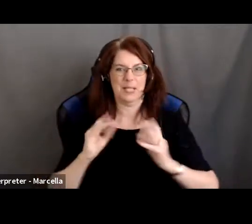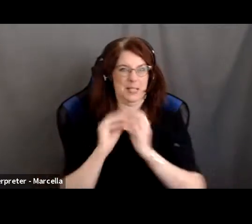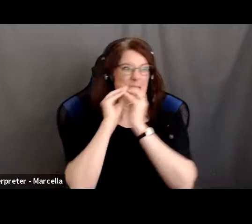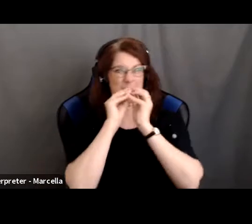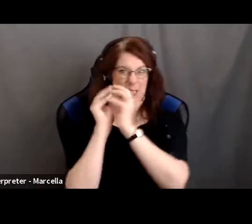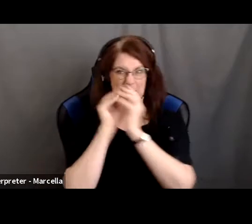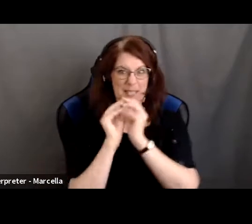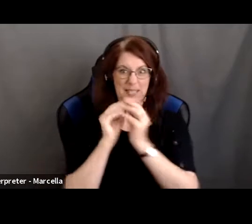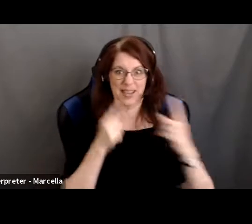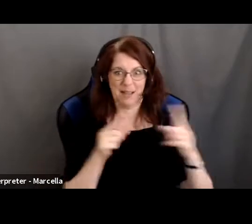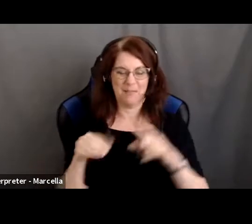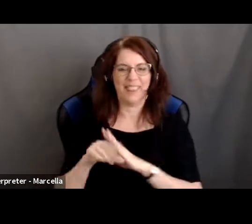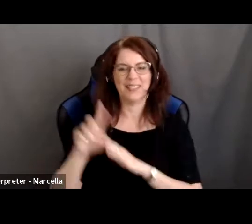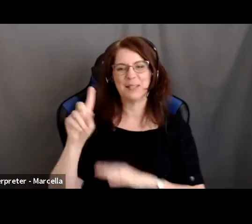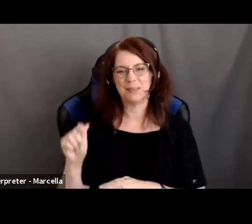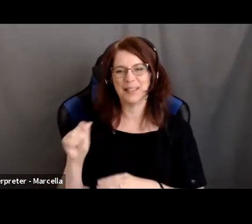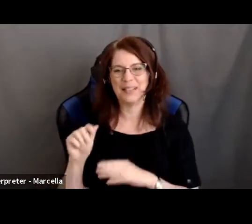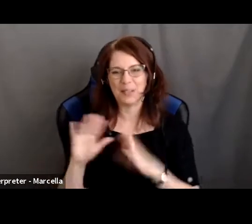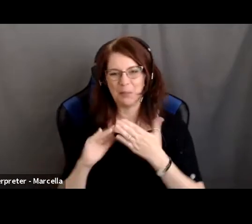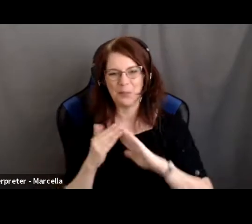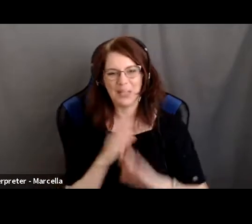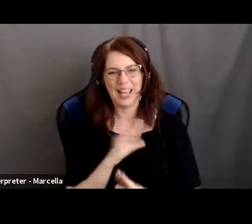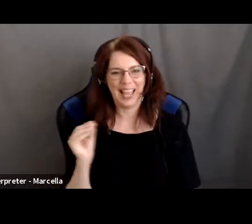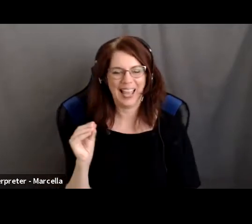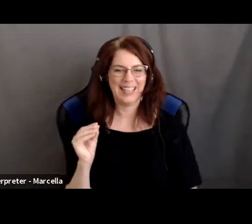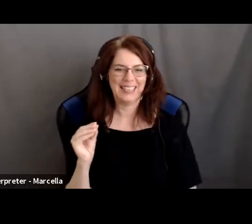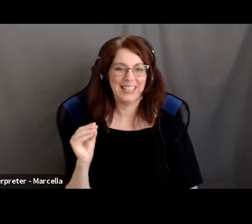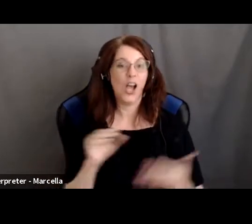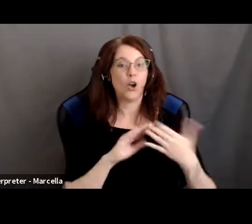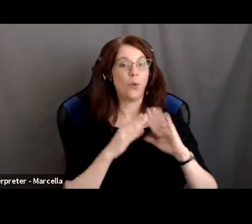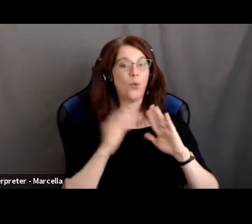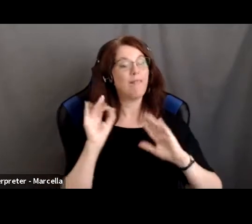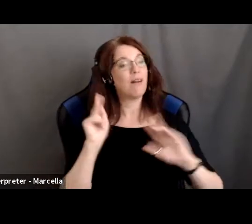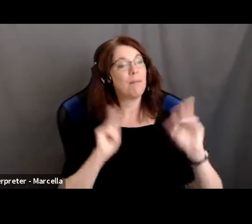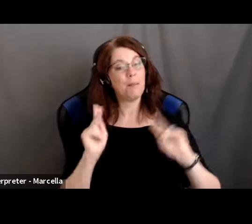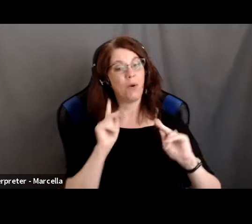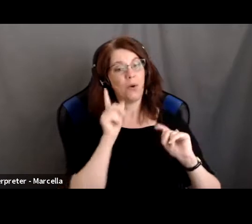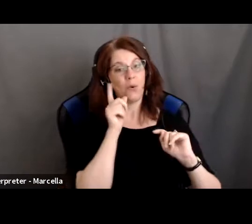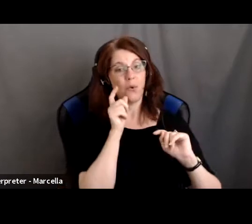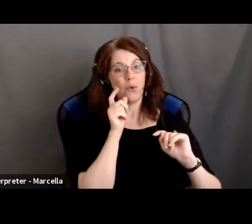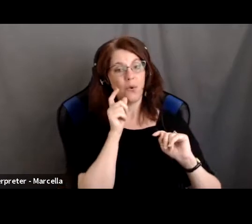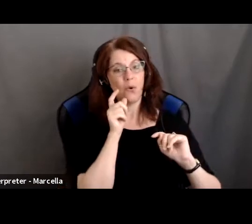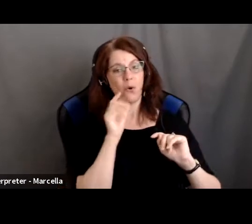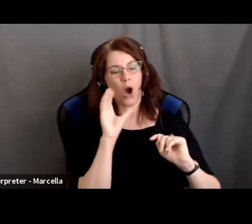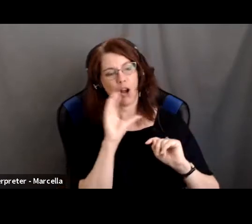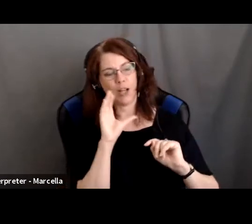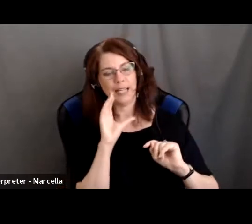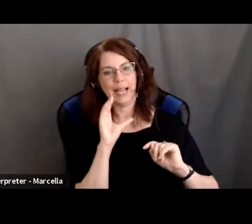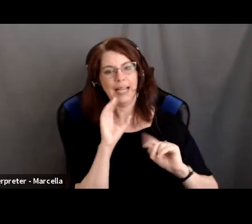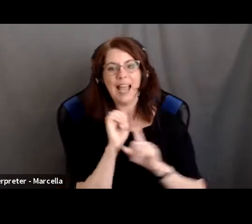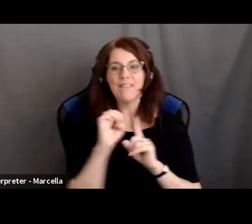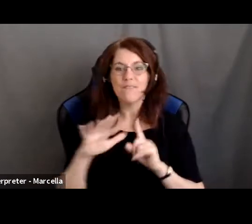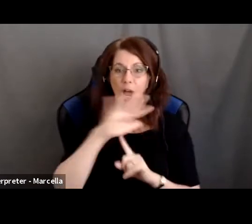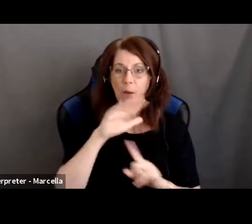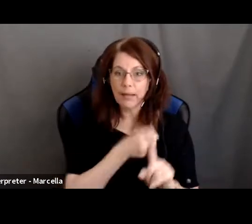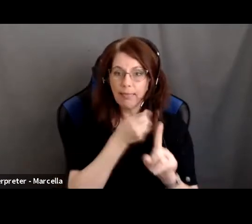within the disability community and the community of people that are looking at the environmental